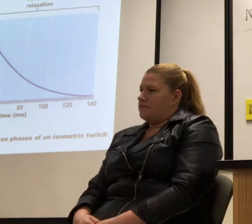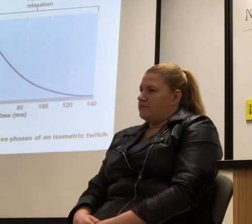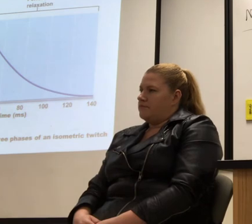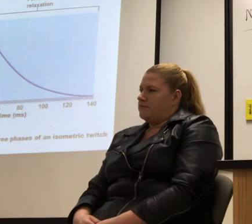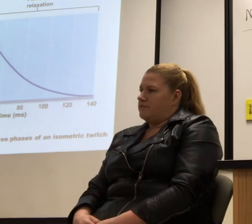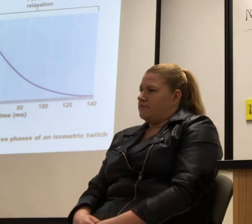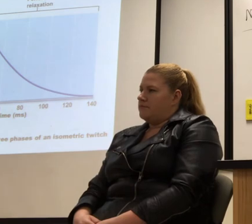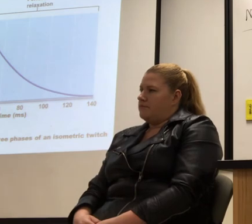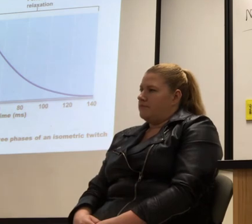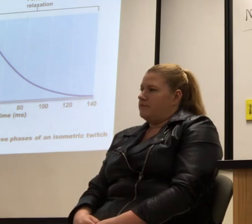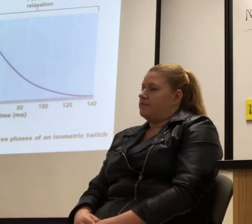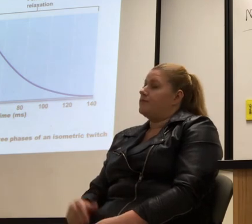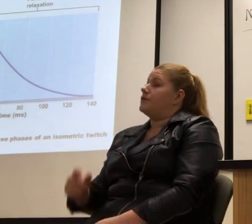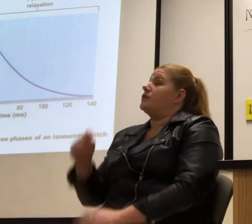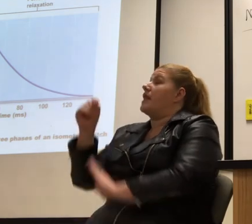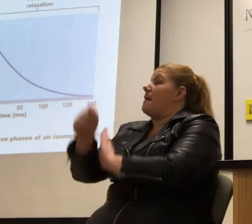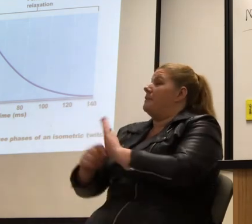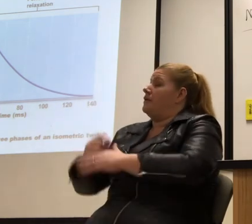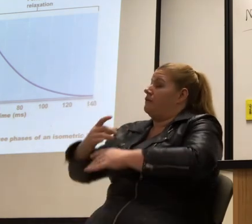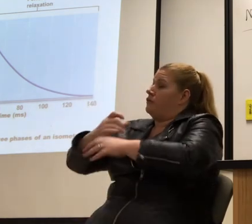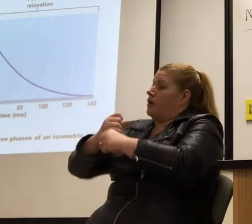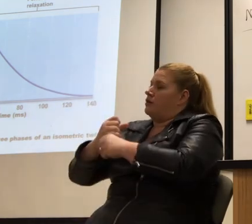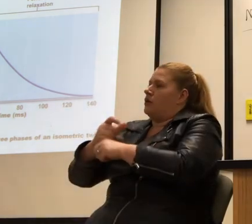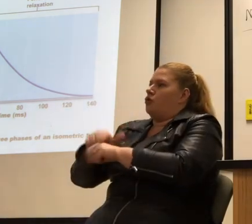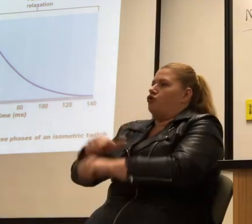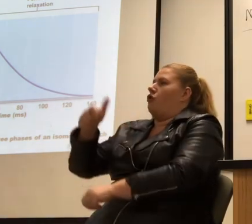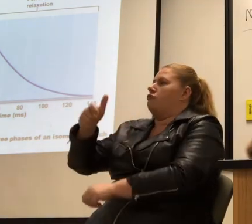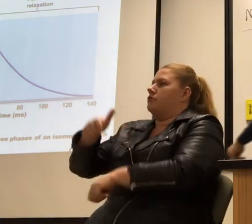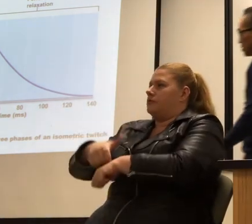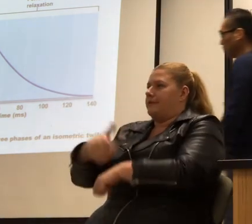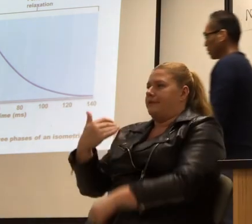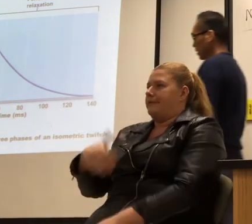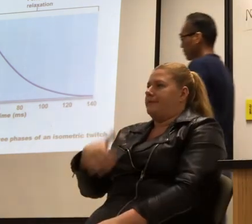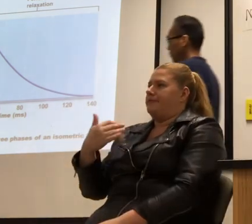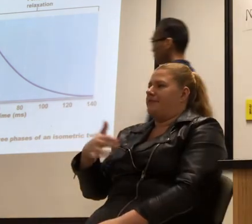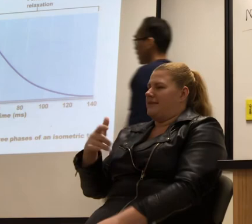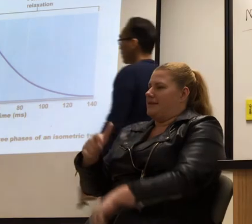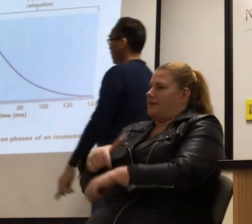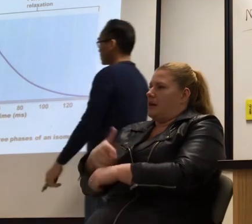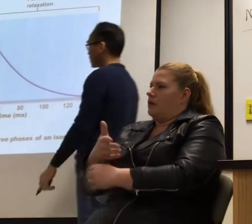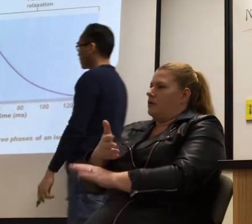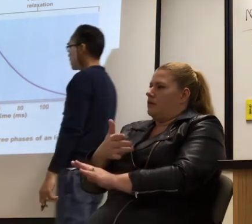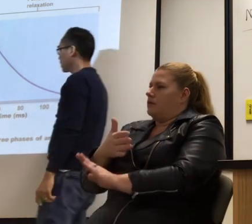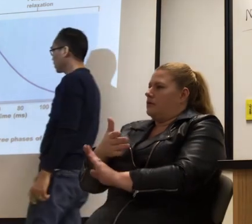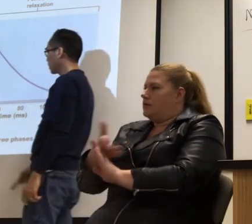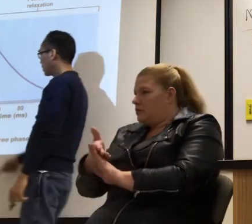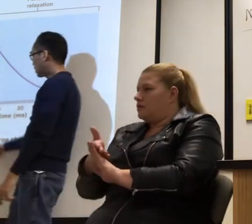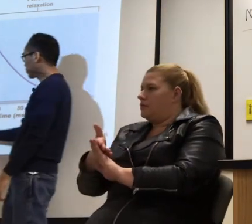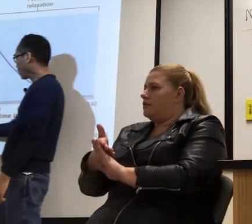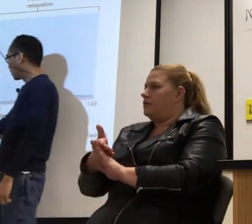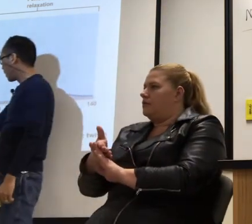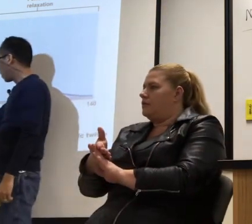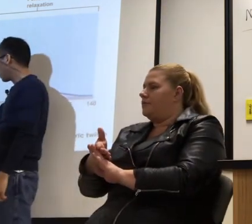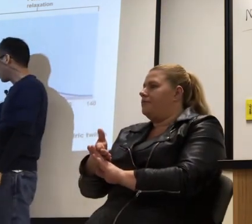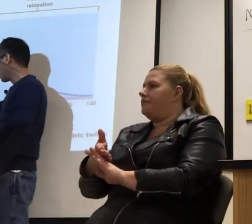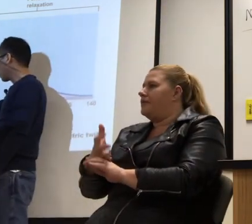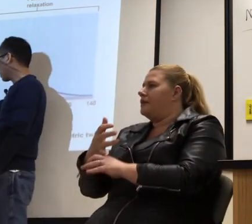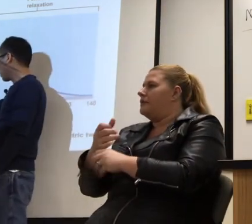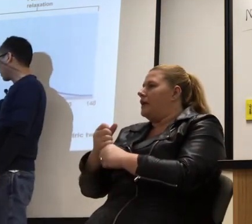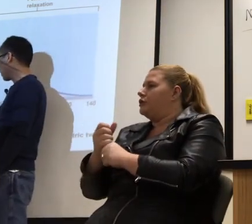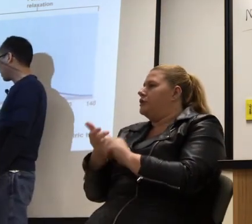The period of contraction is much longer. It's the time when the tension is building, and basically it goes from